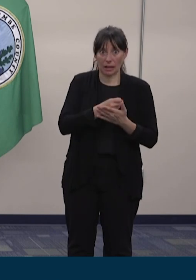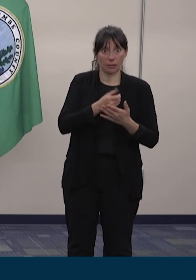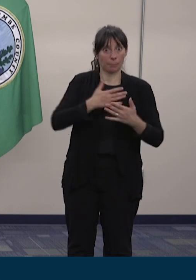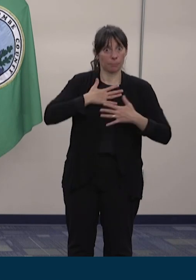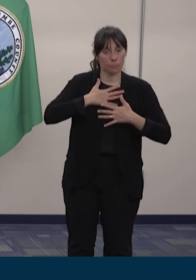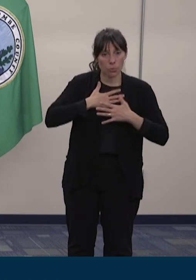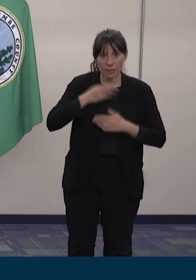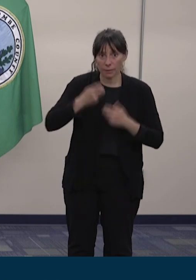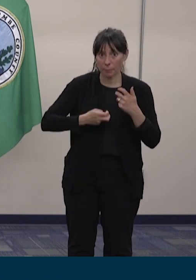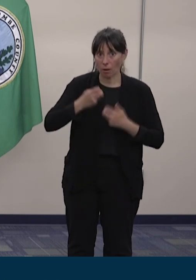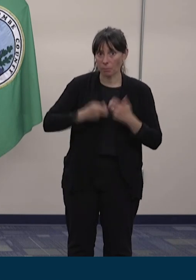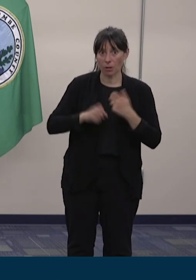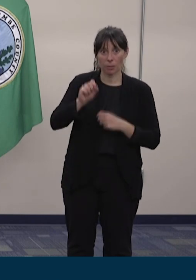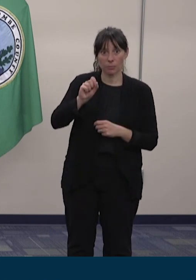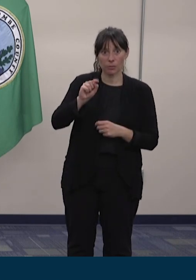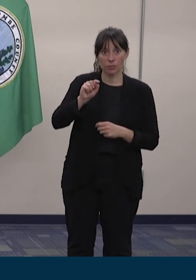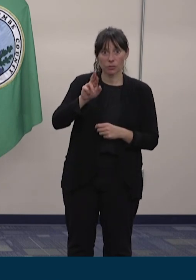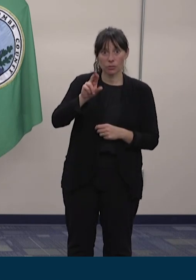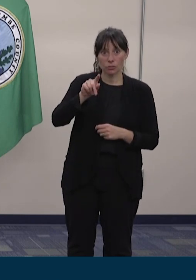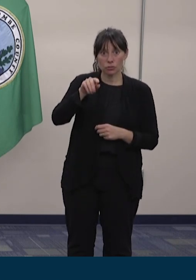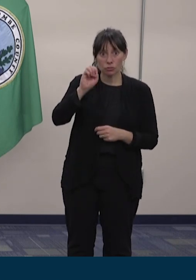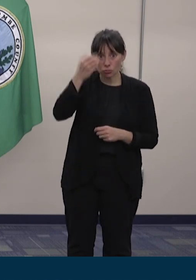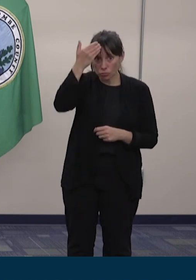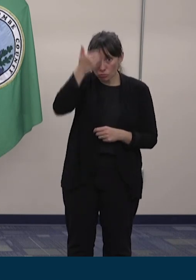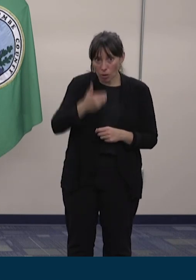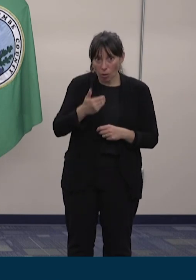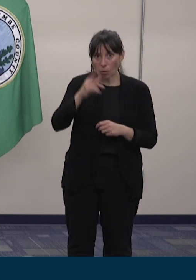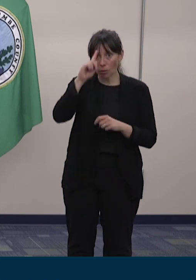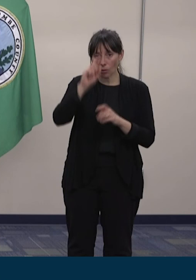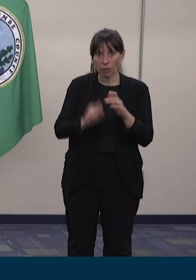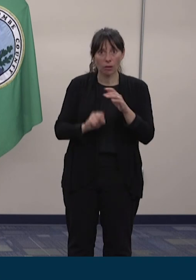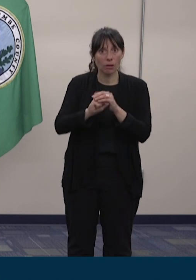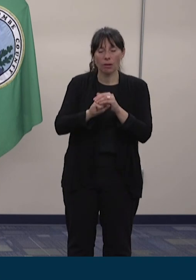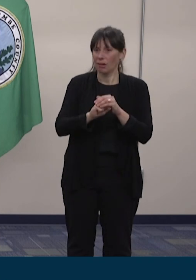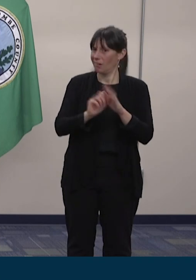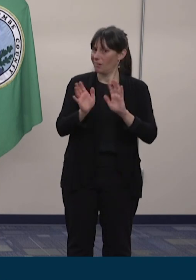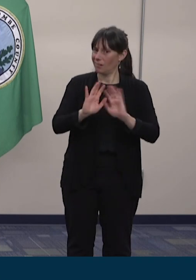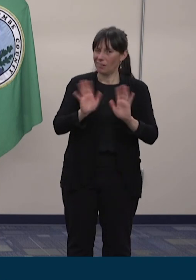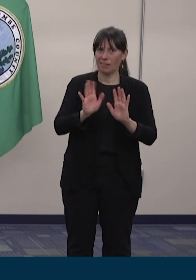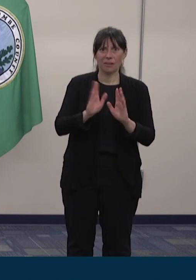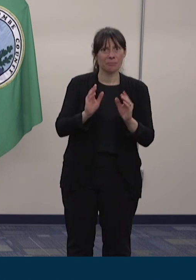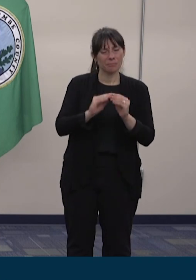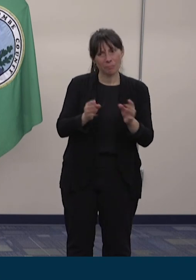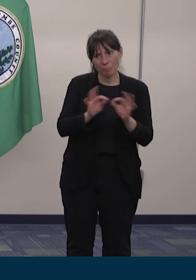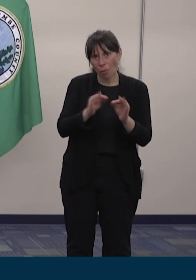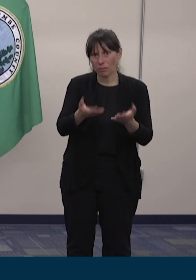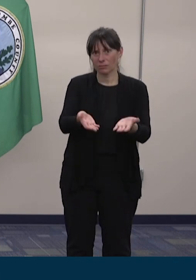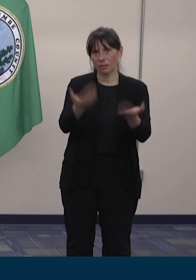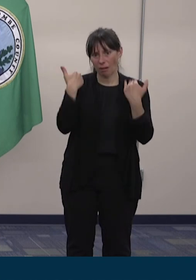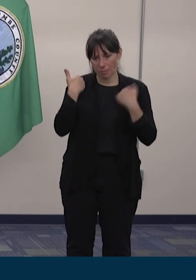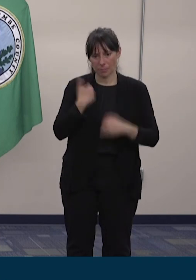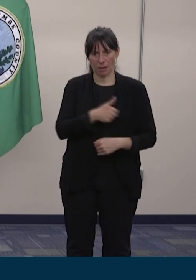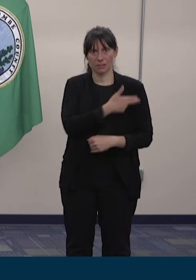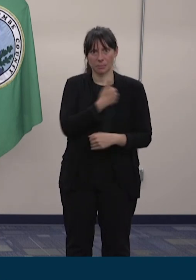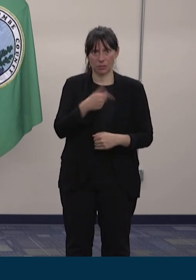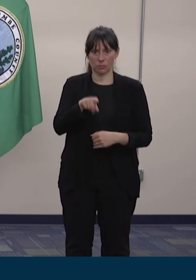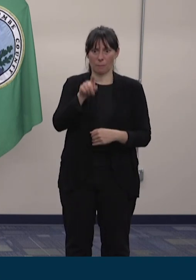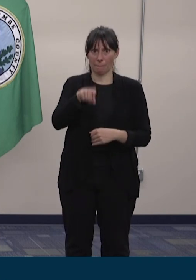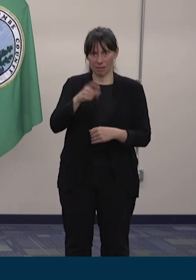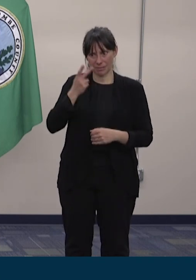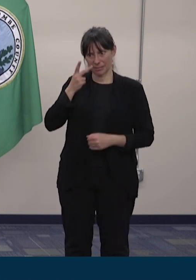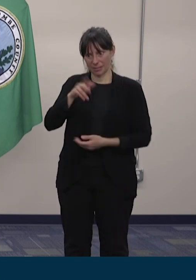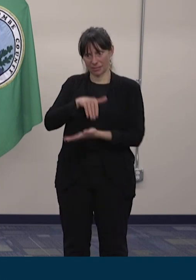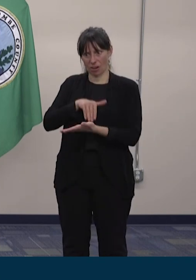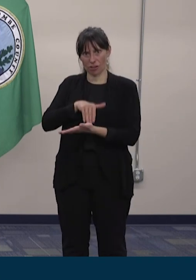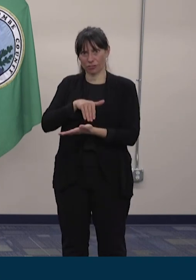tienen breathing, problemas that para it is respirar far o si more tienen important for you problemas to come to the hospital to get that emergency corazón care than